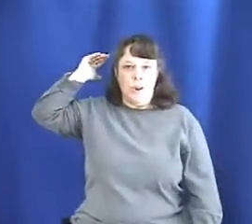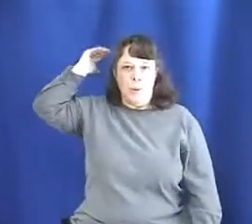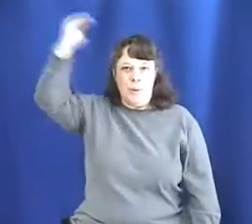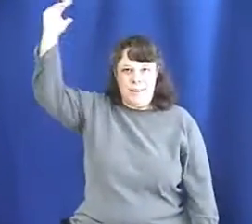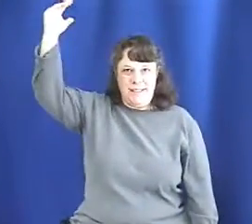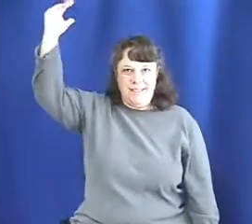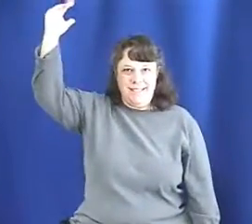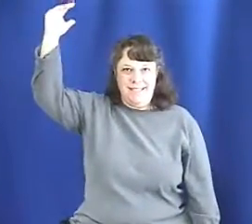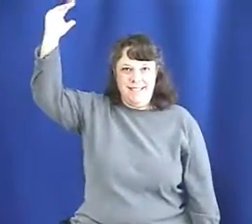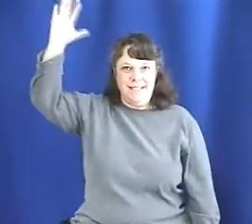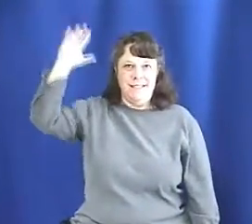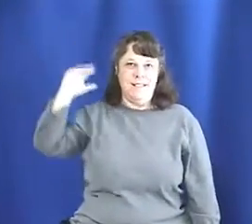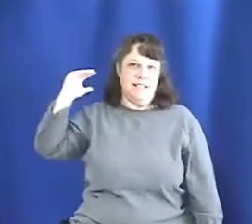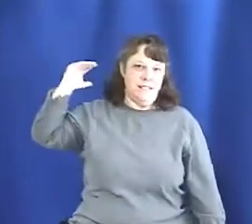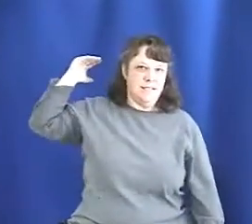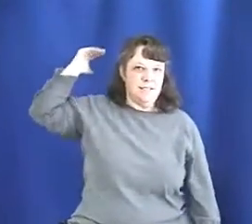Tall person.